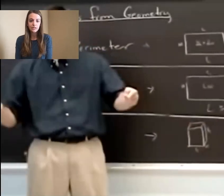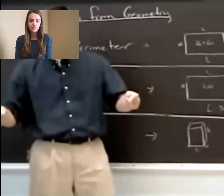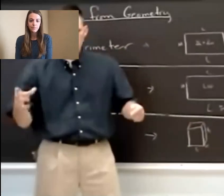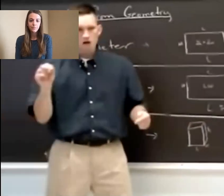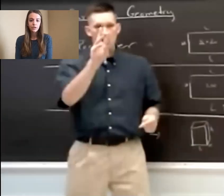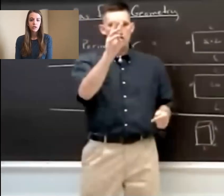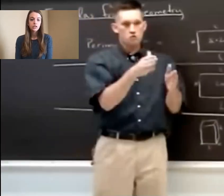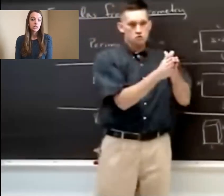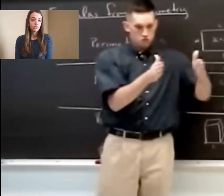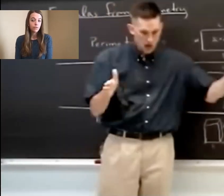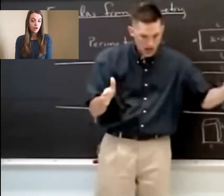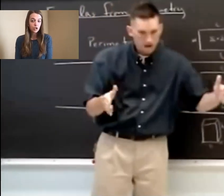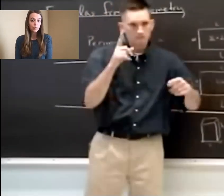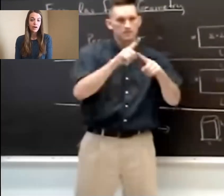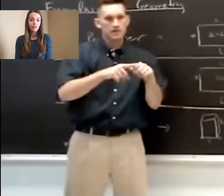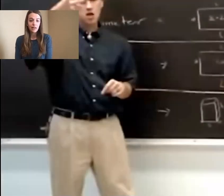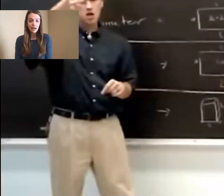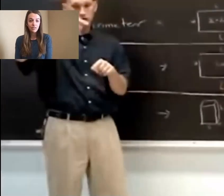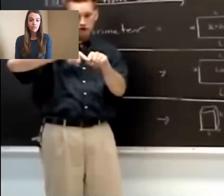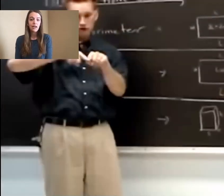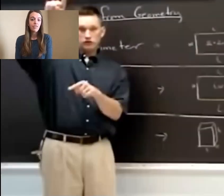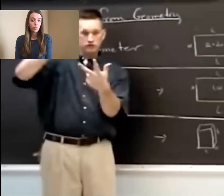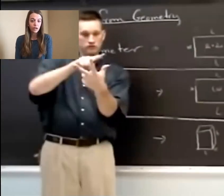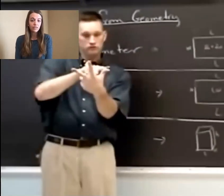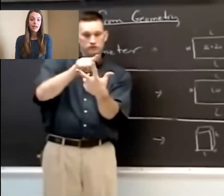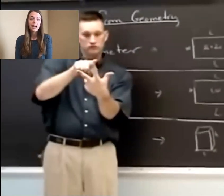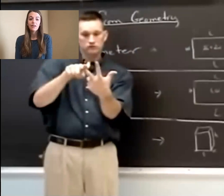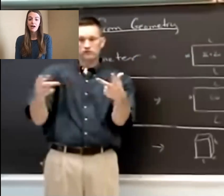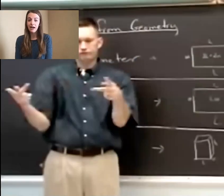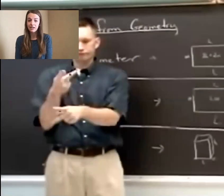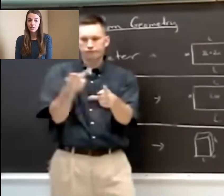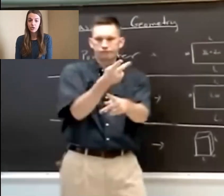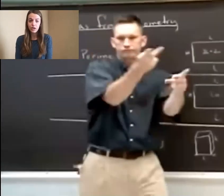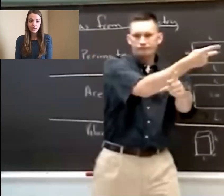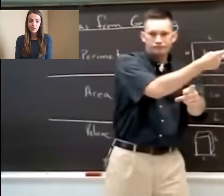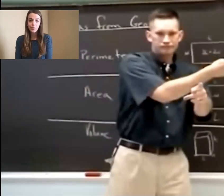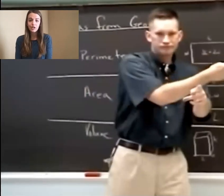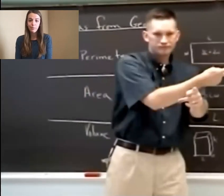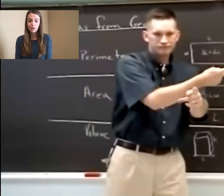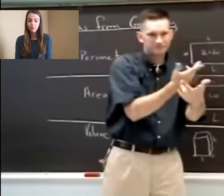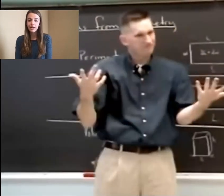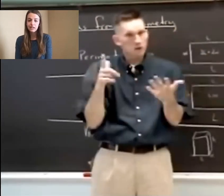sides. So now the volume, we have the length and the width and the height. There's 3 things that we're going to multiply